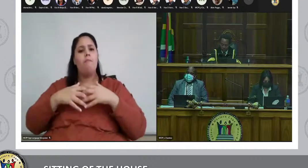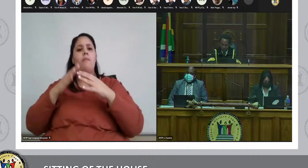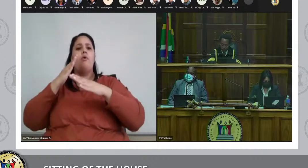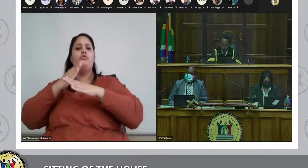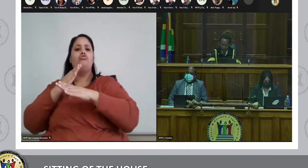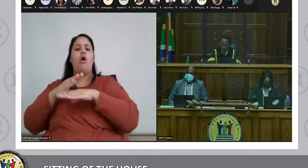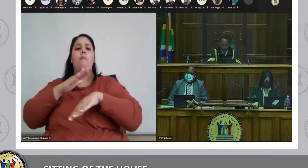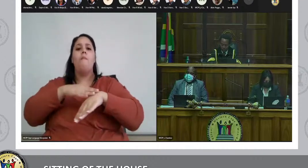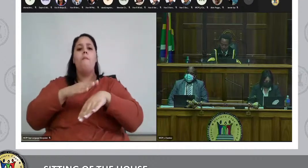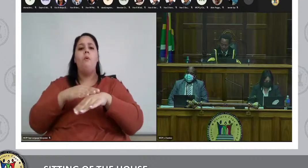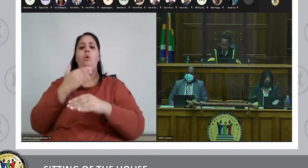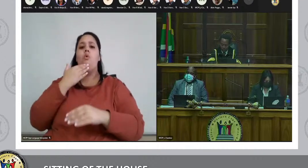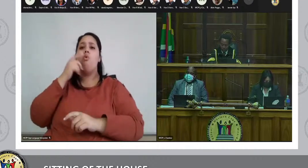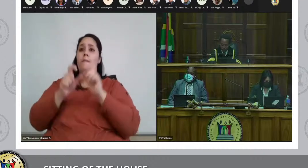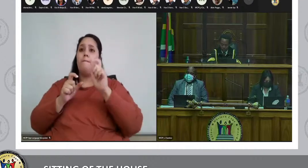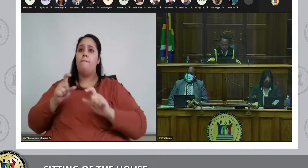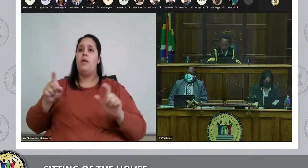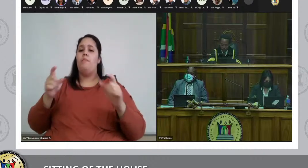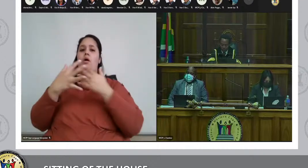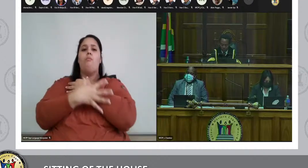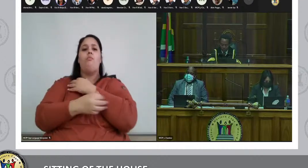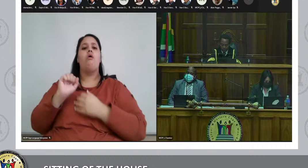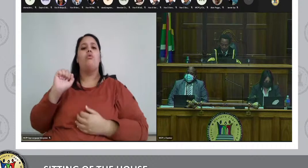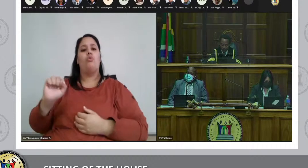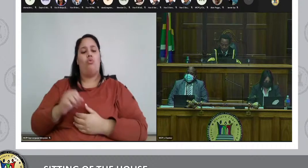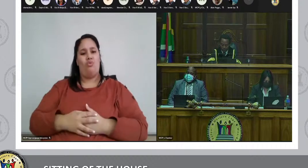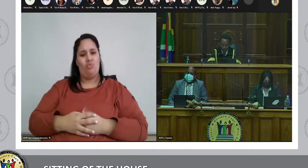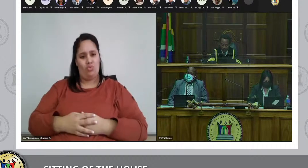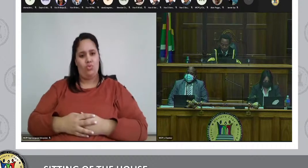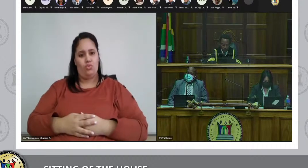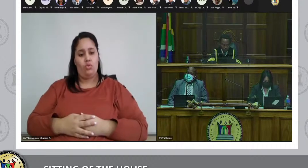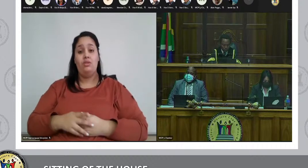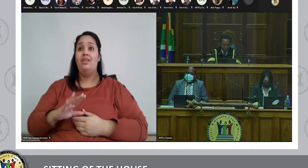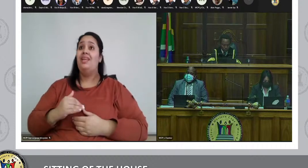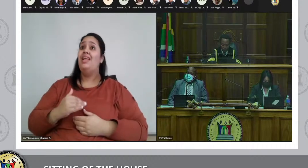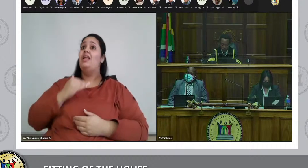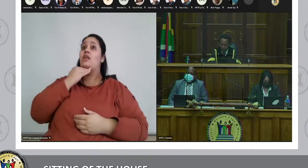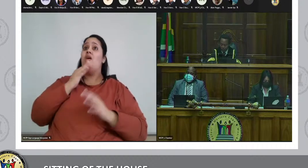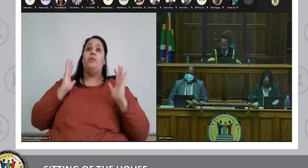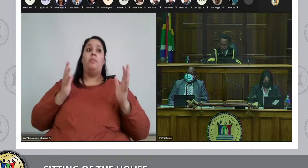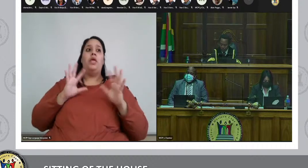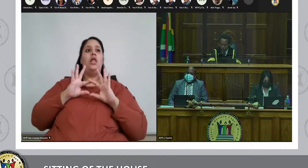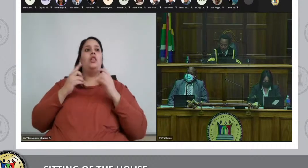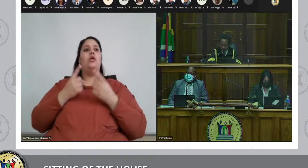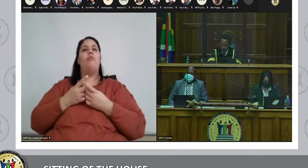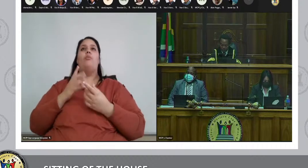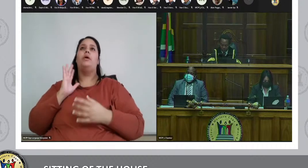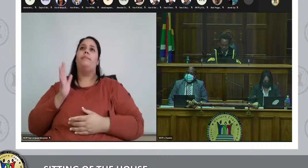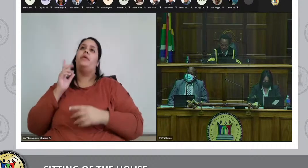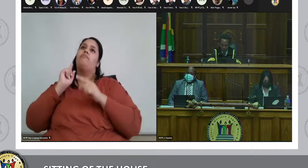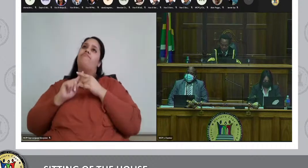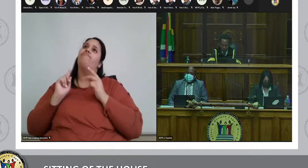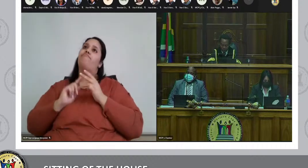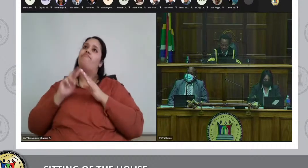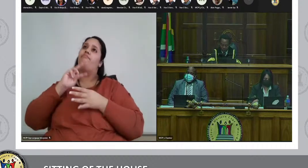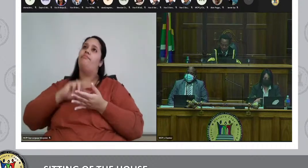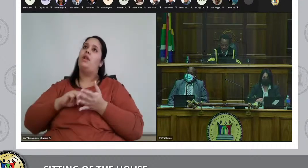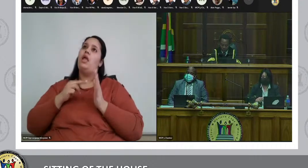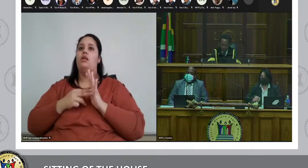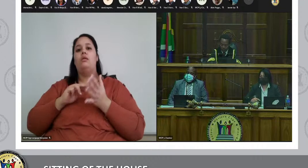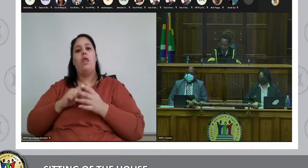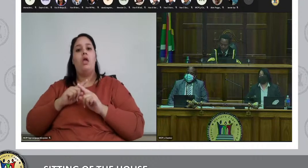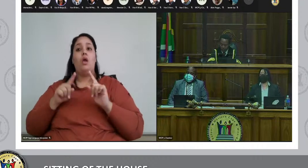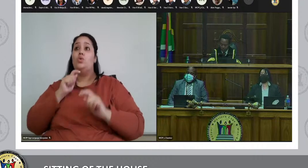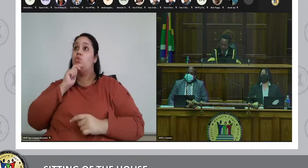with poor people, rather. It is not enough for the department to stand here and speak of plans which never come to